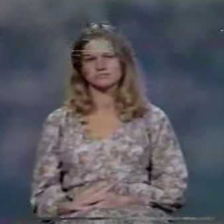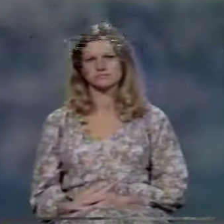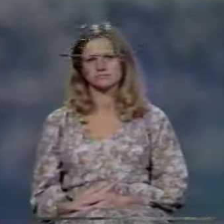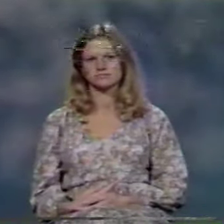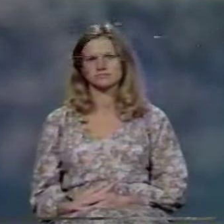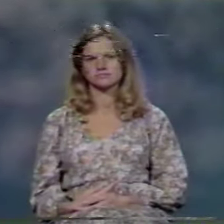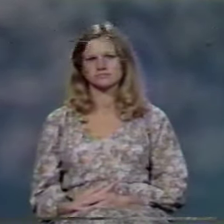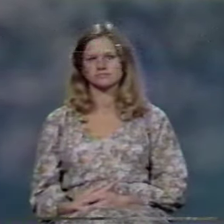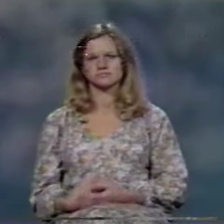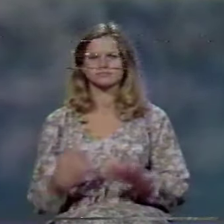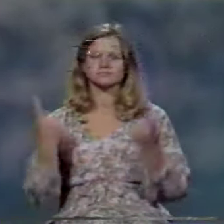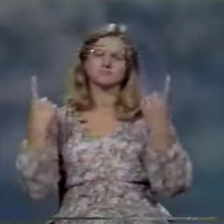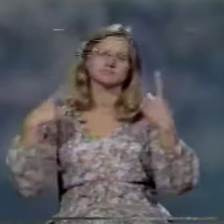Success or finally.